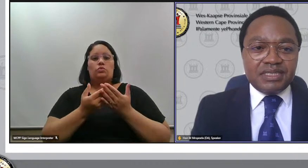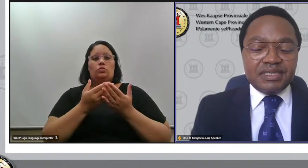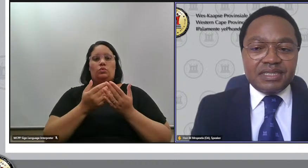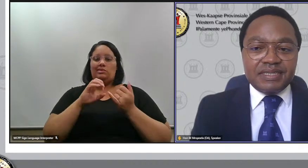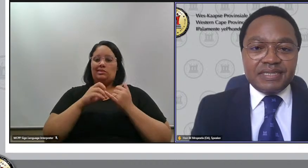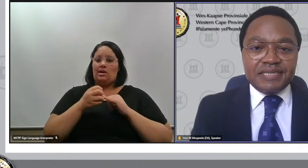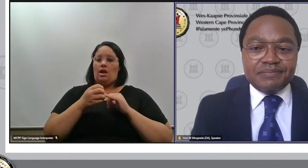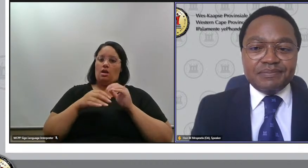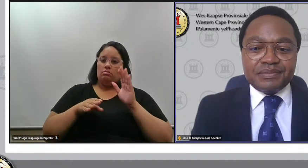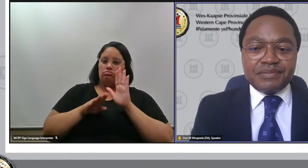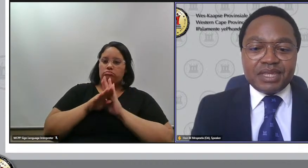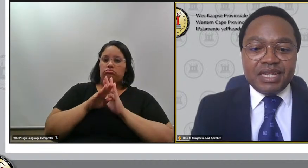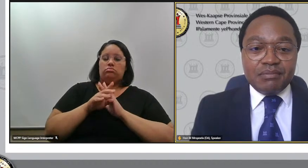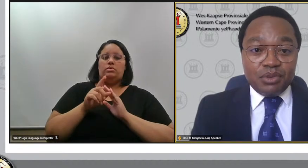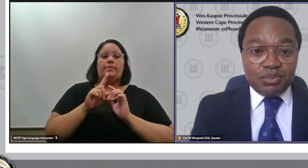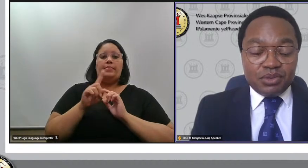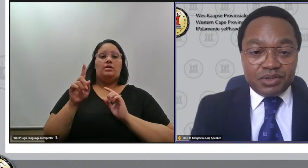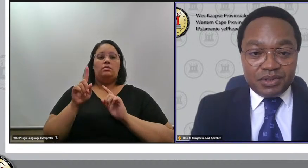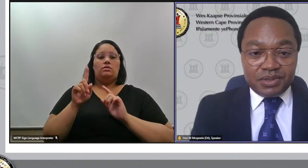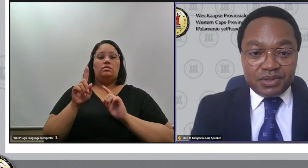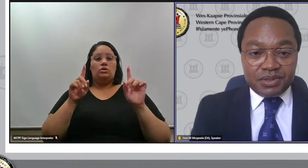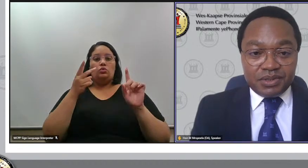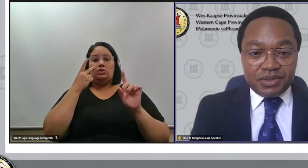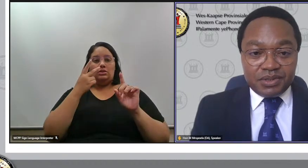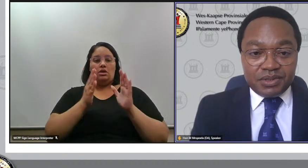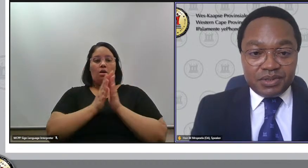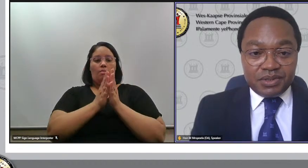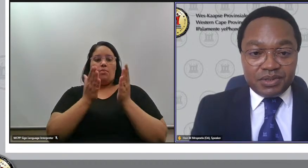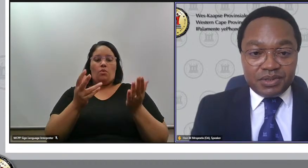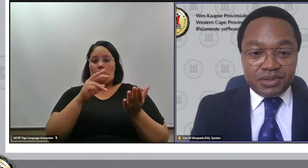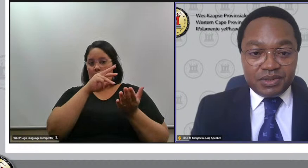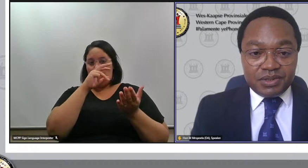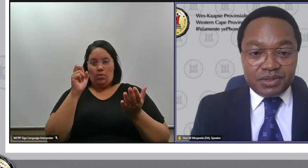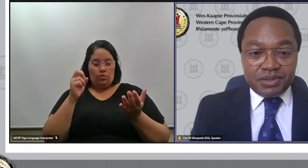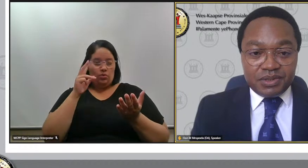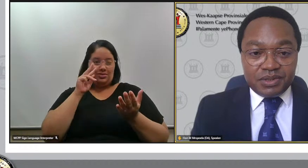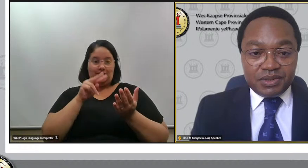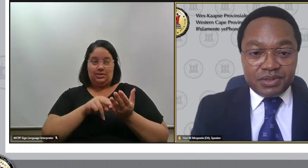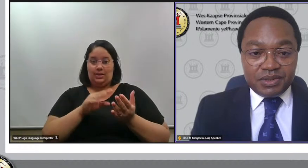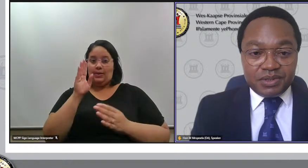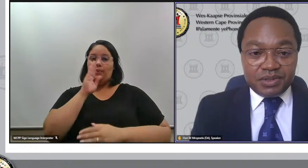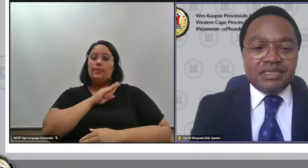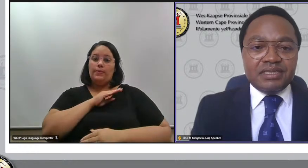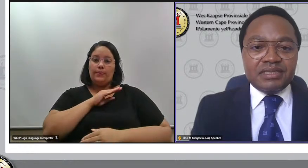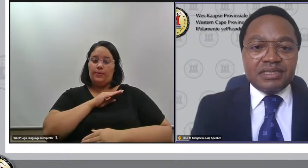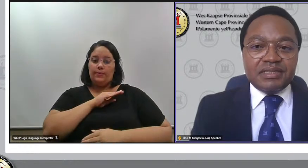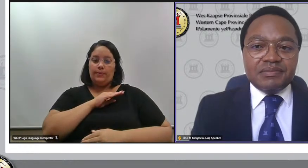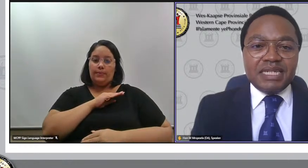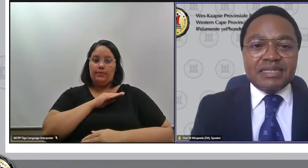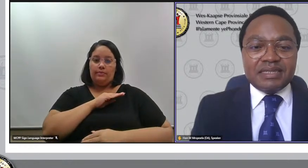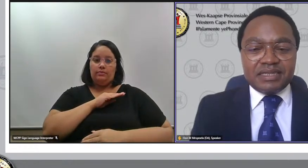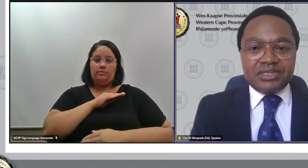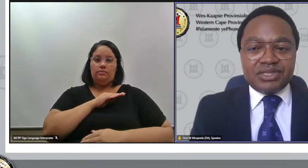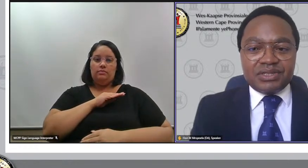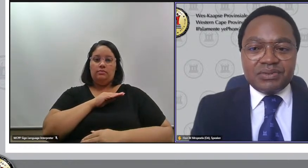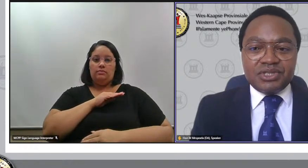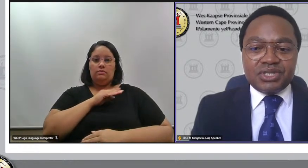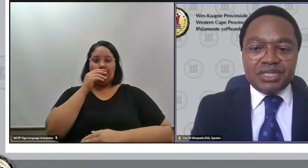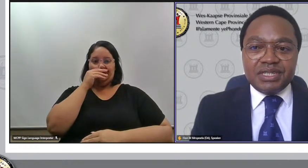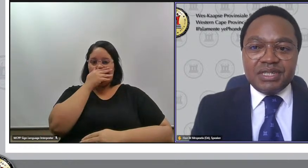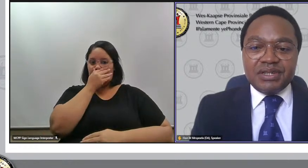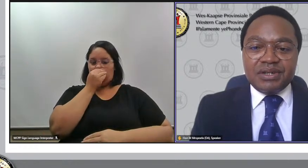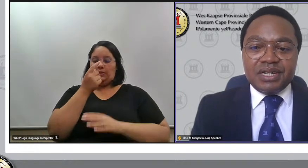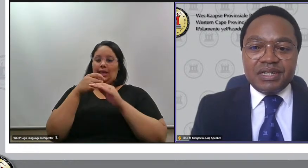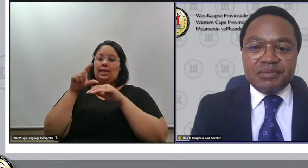see in the Blue Book as we sit here now is the increase